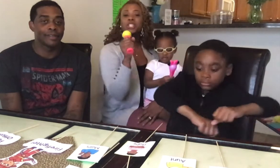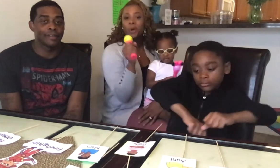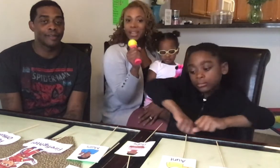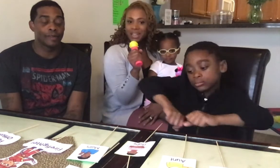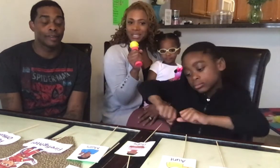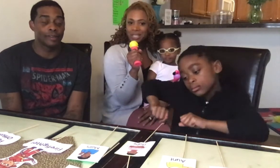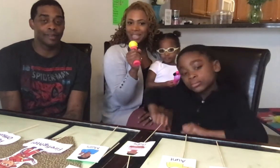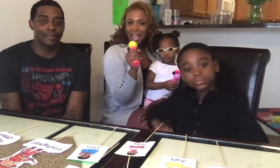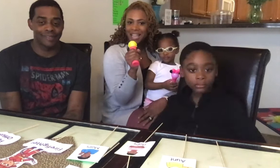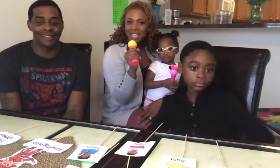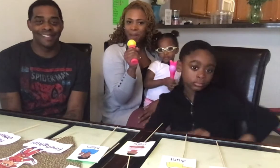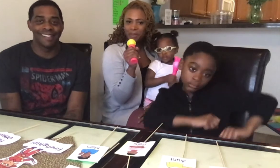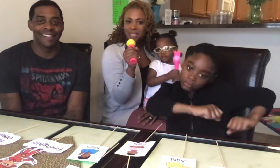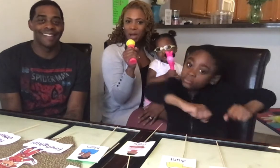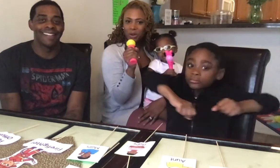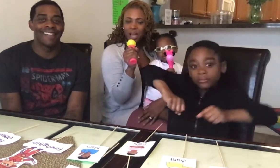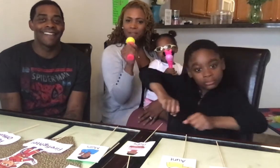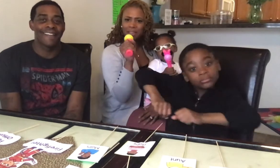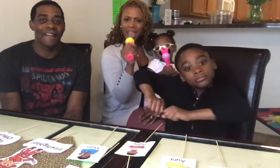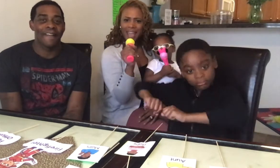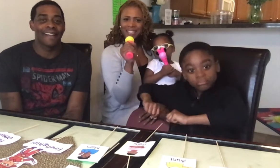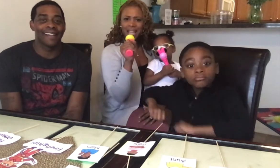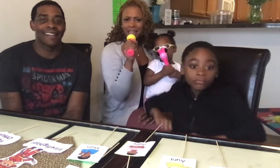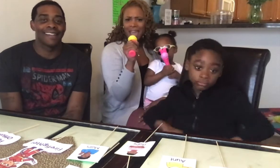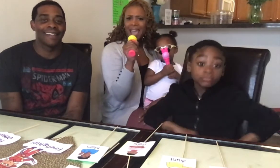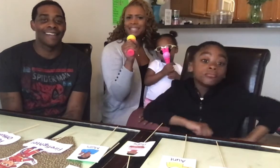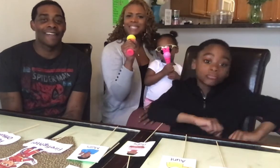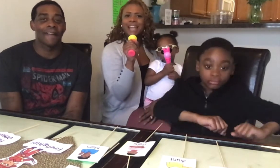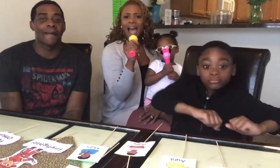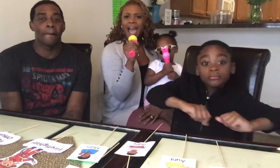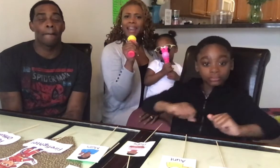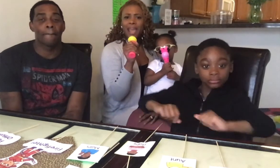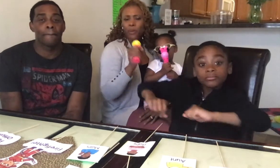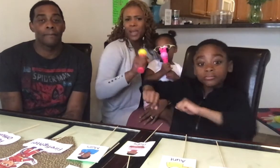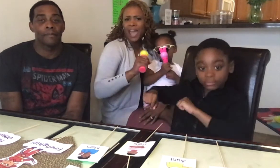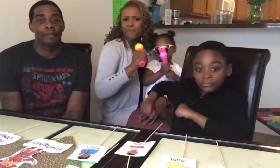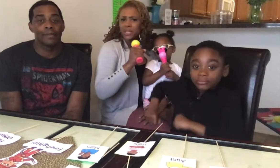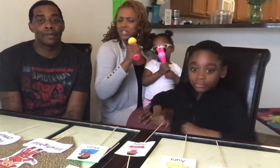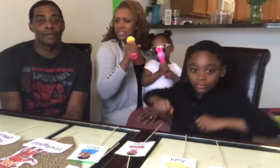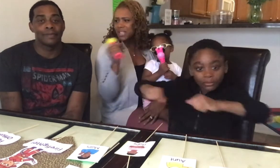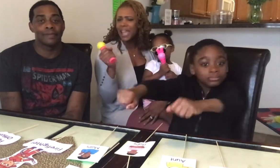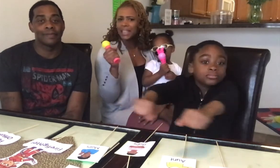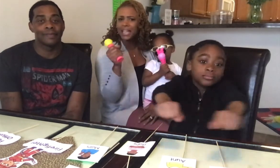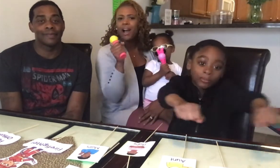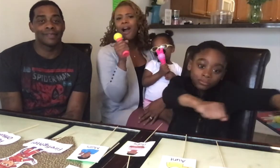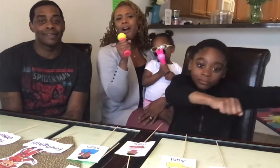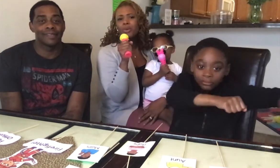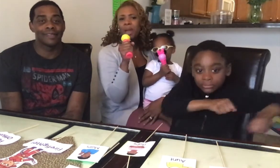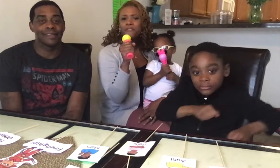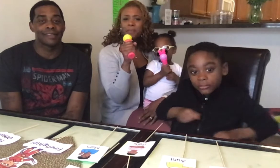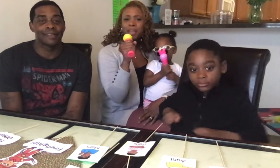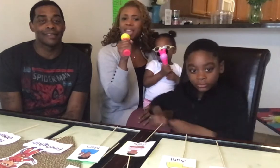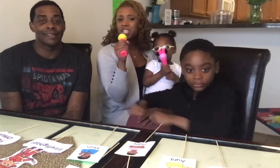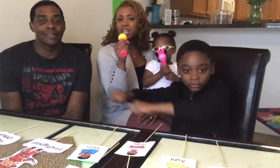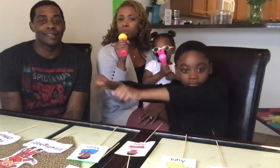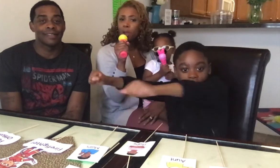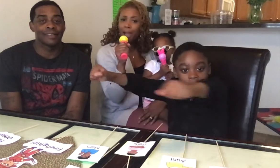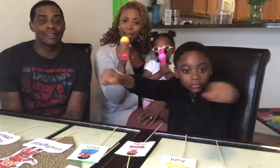joining us on today's episode of Guess That Sign, we have Mr. Stanley all the way from the kitchen where I hope